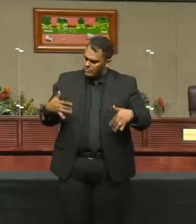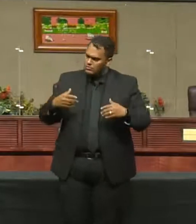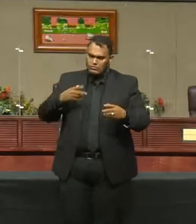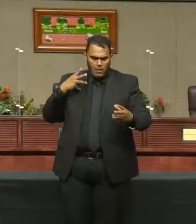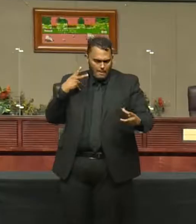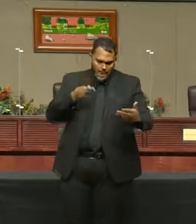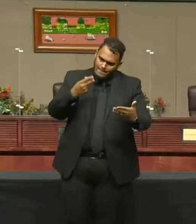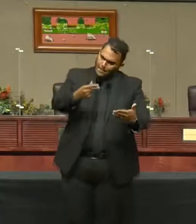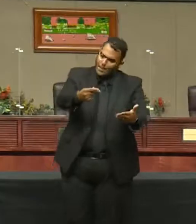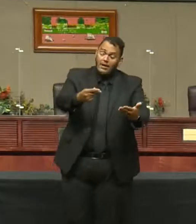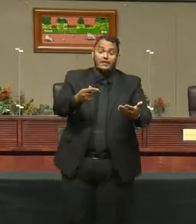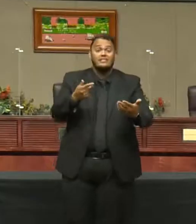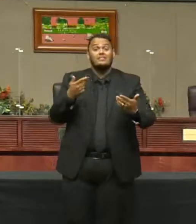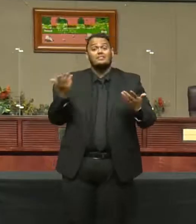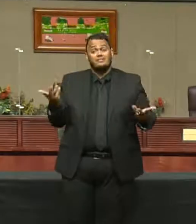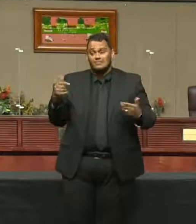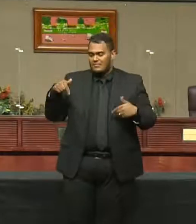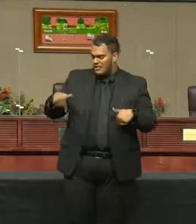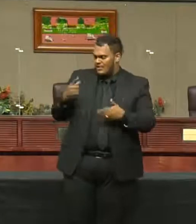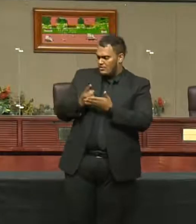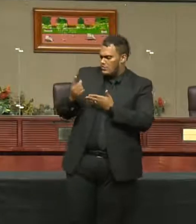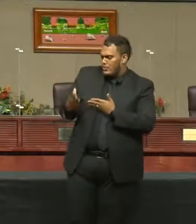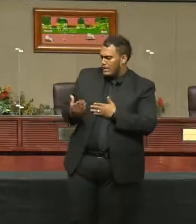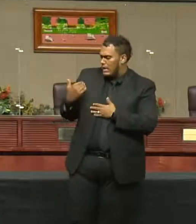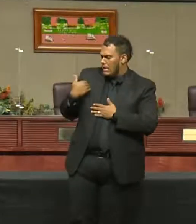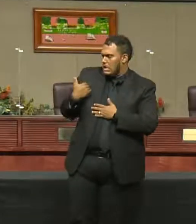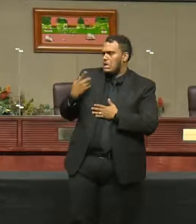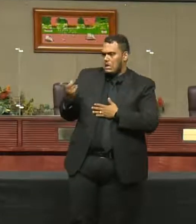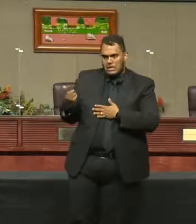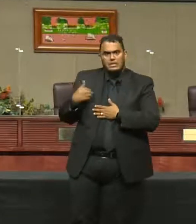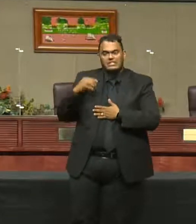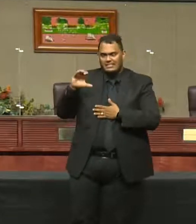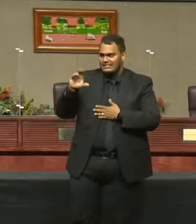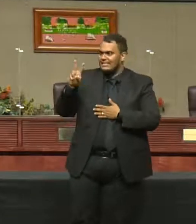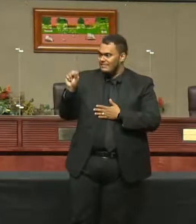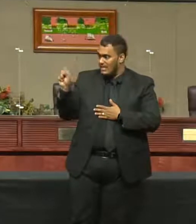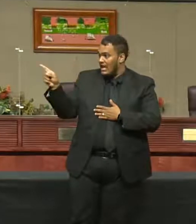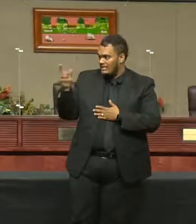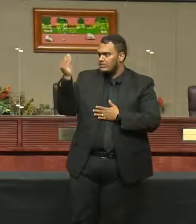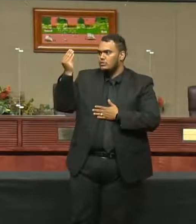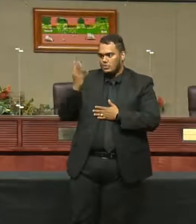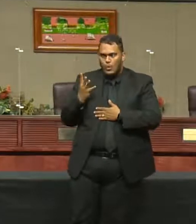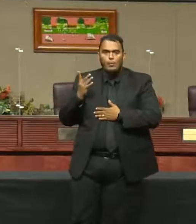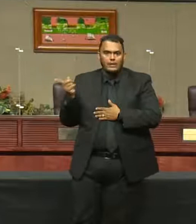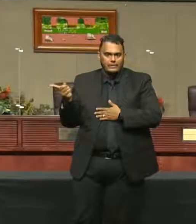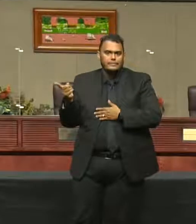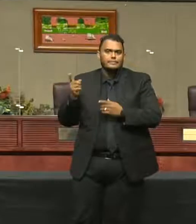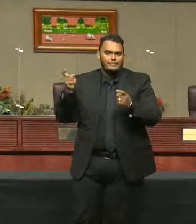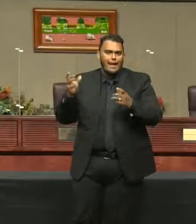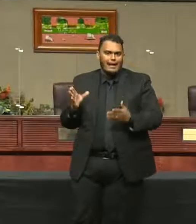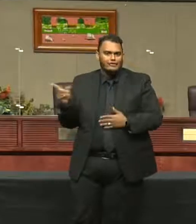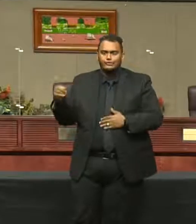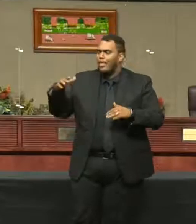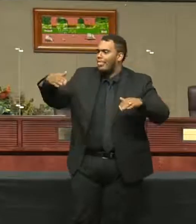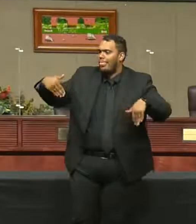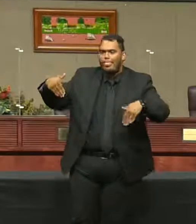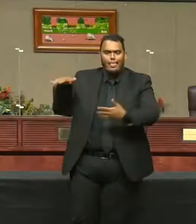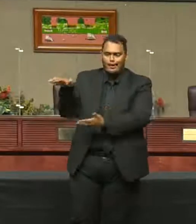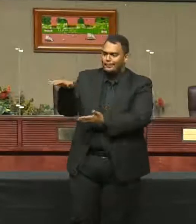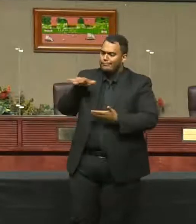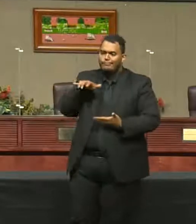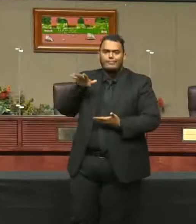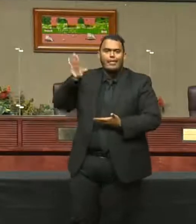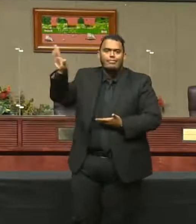in a CVS, and what the manager said to me was that they had not received their supply yet. But